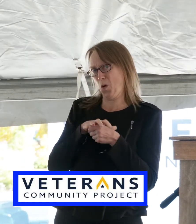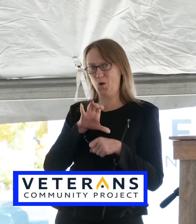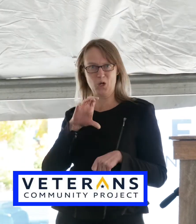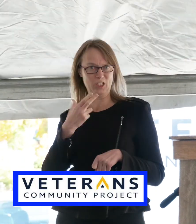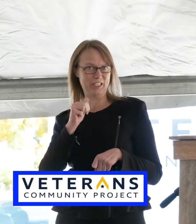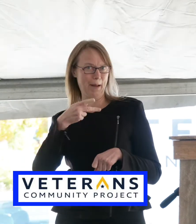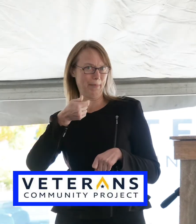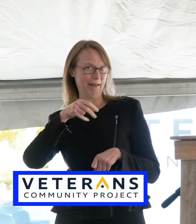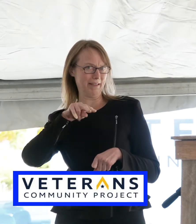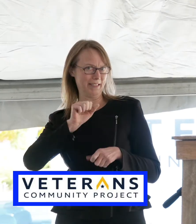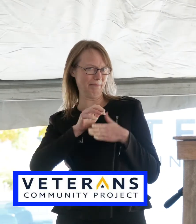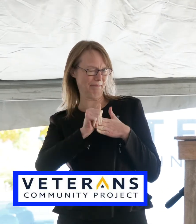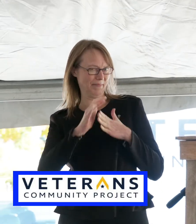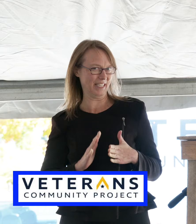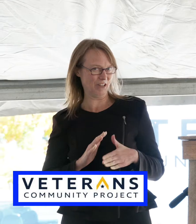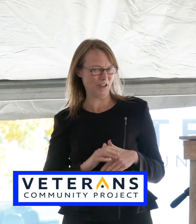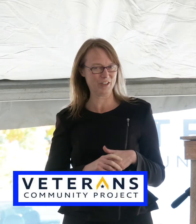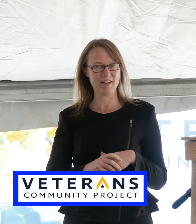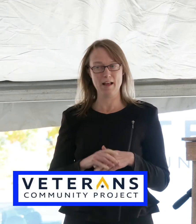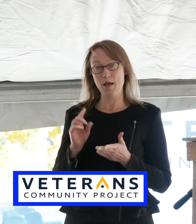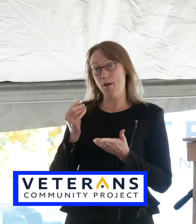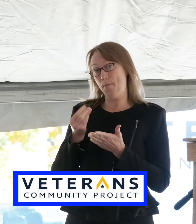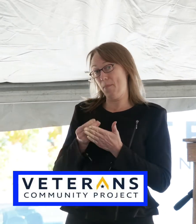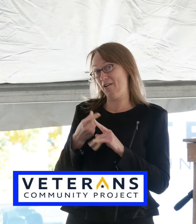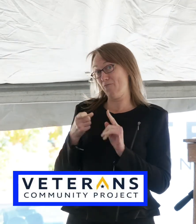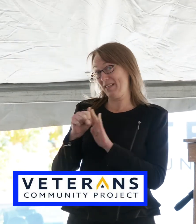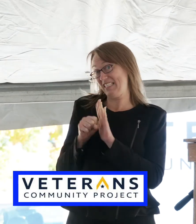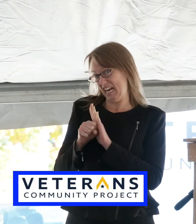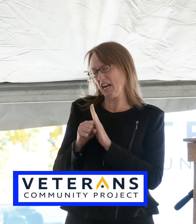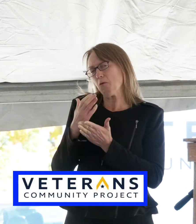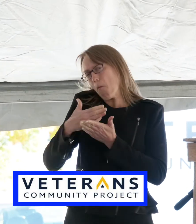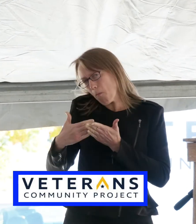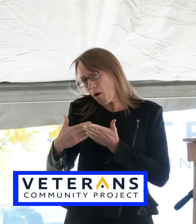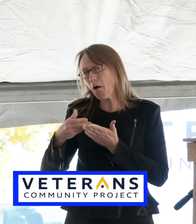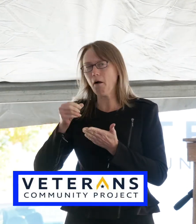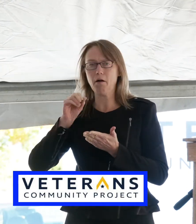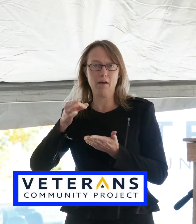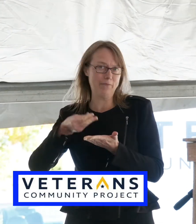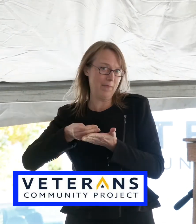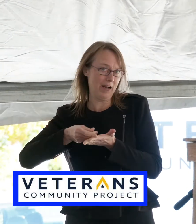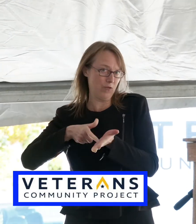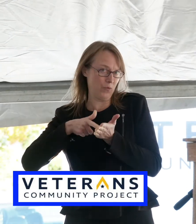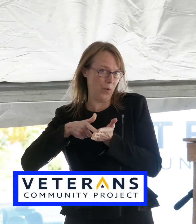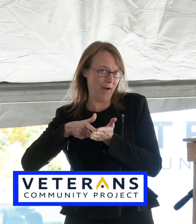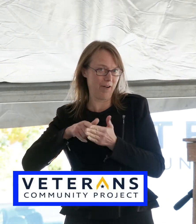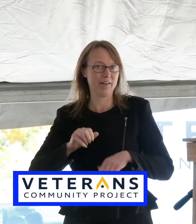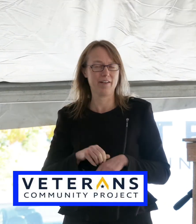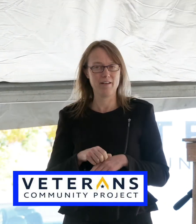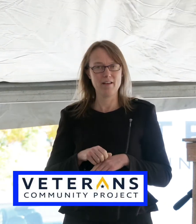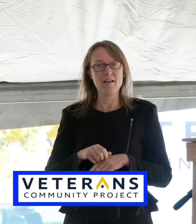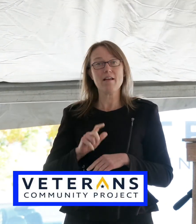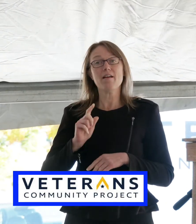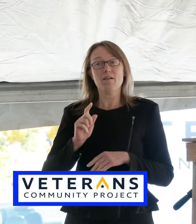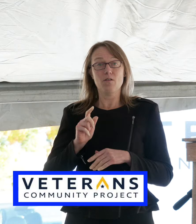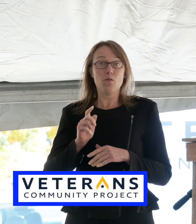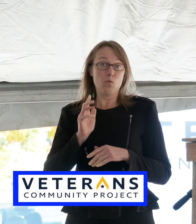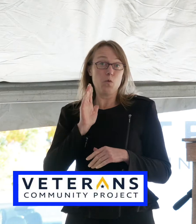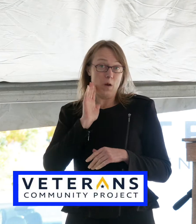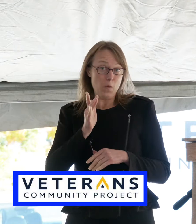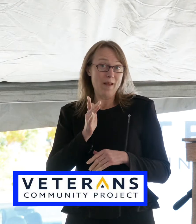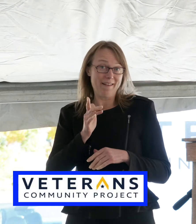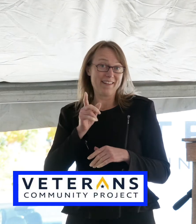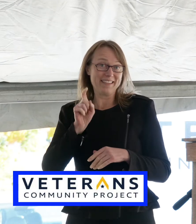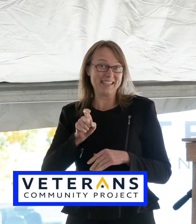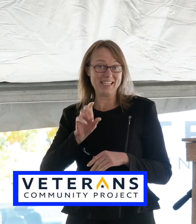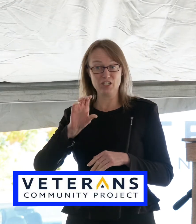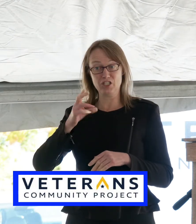state, while very important, is only a part of the equation. Ultimately, we will get this done with charitable contributions. Which brings